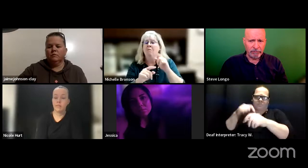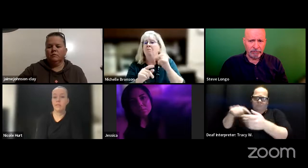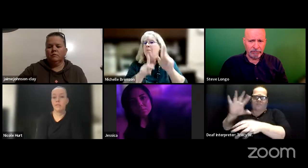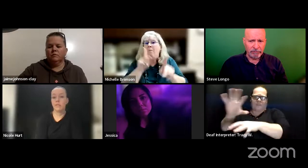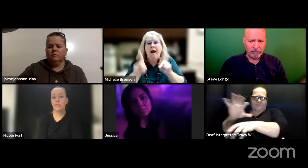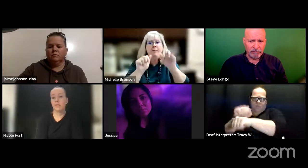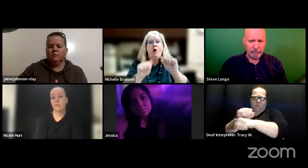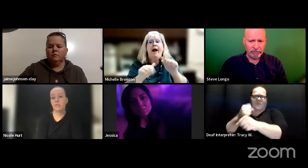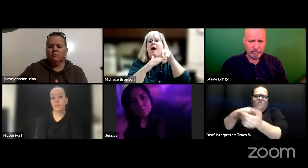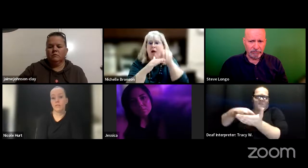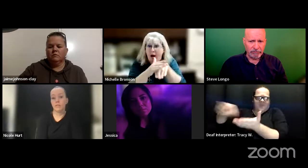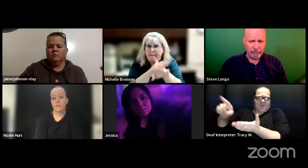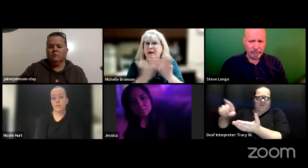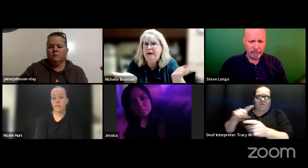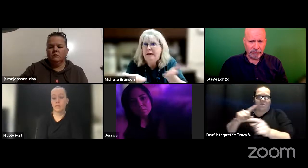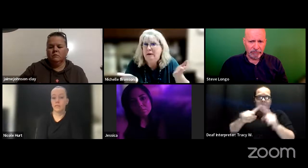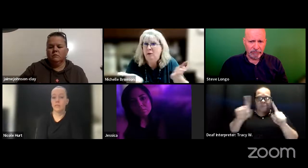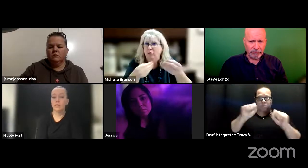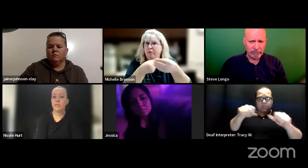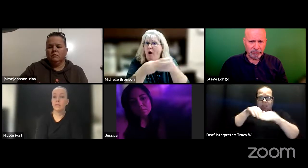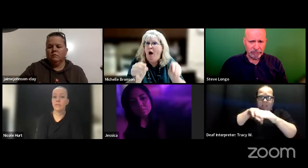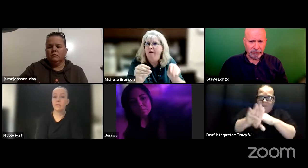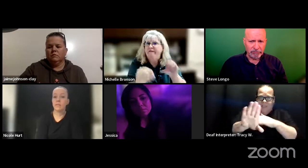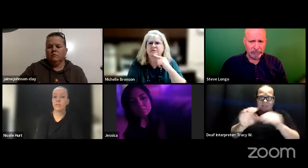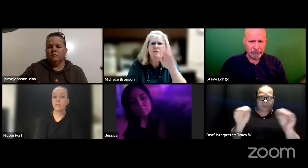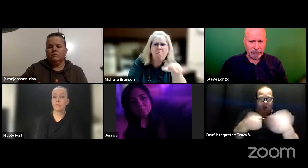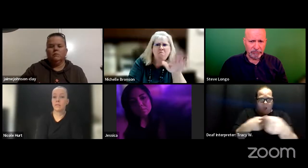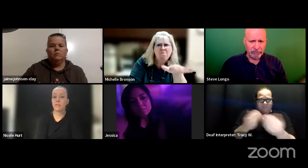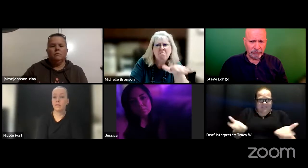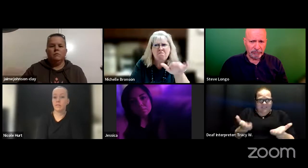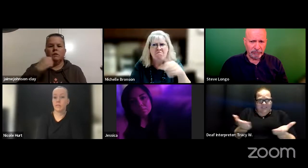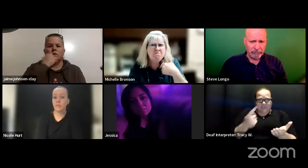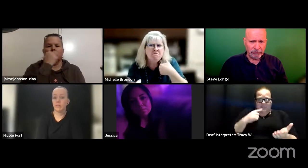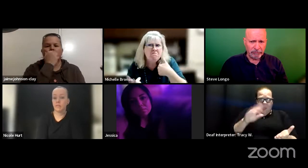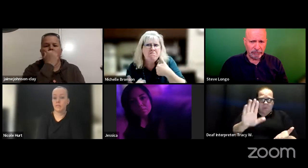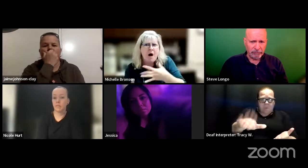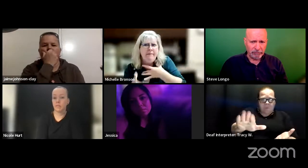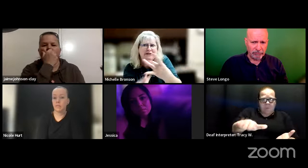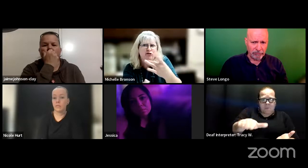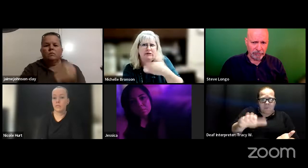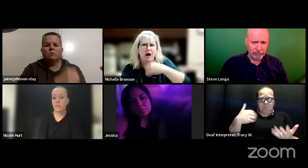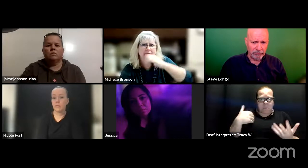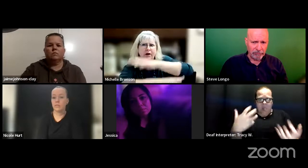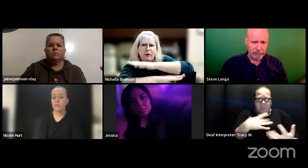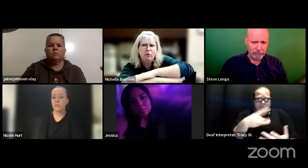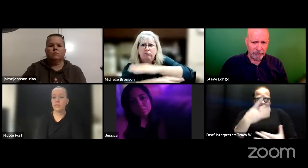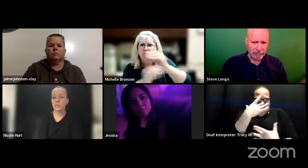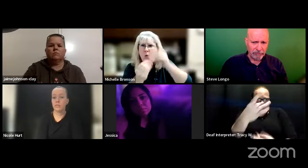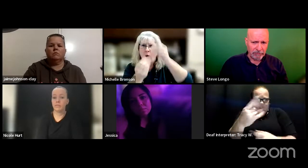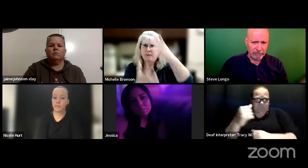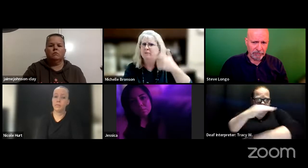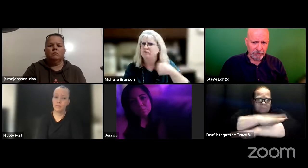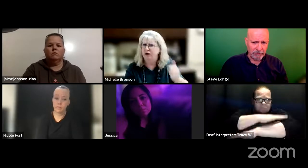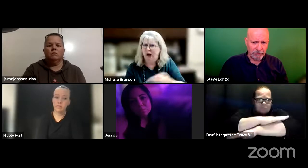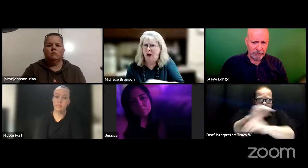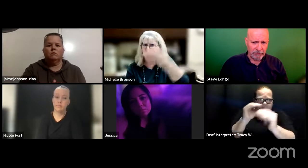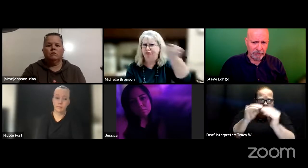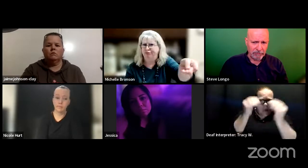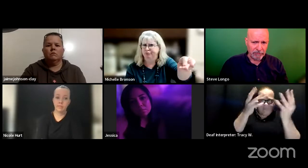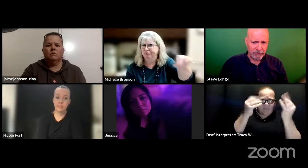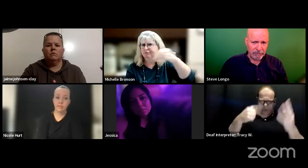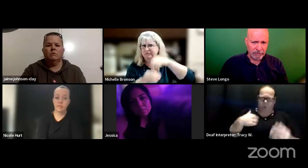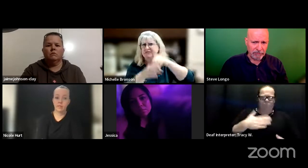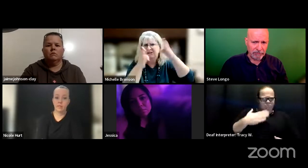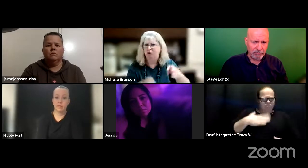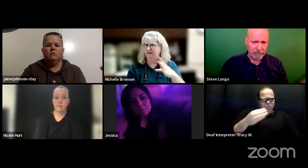website, where they can find the paperwork that needs to be completed, pay the fee, and so forth. They can also come into